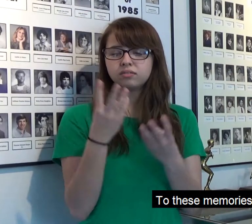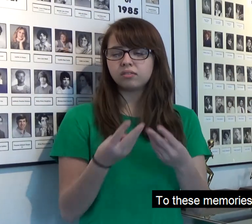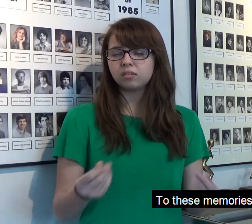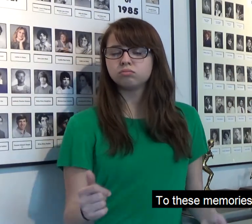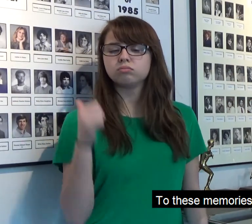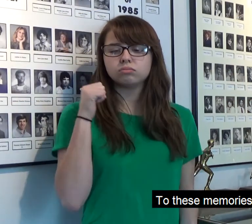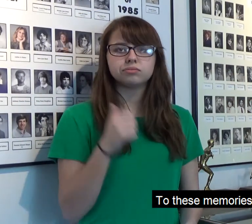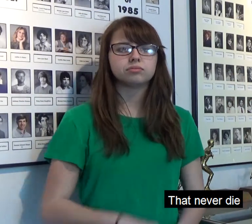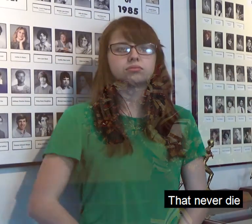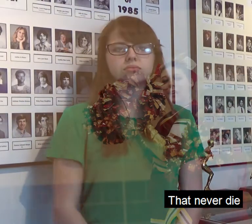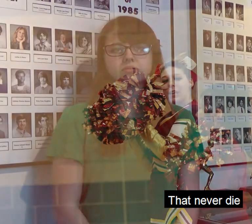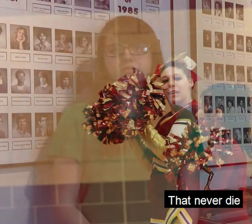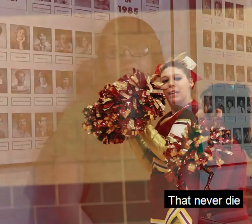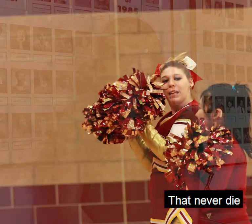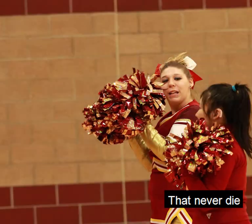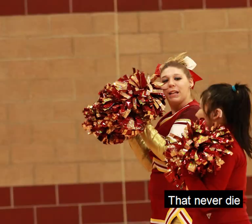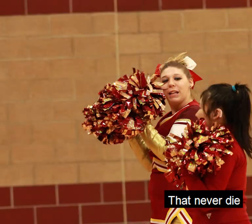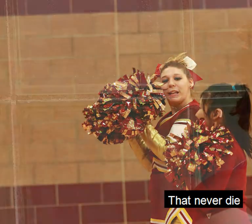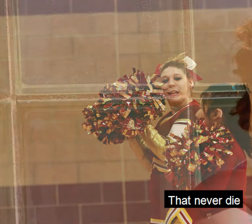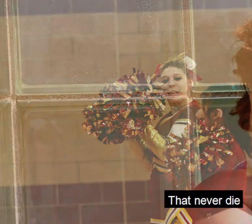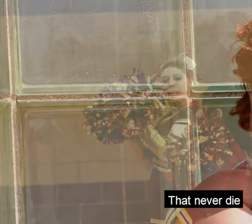That never die